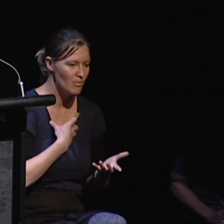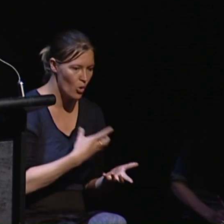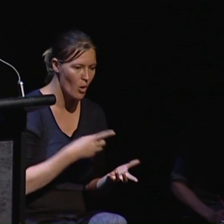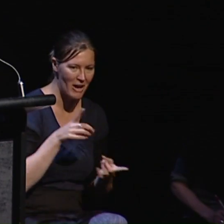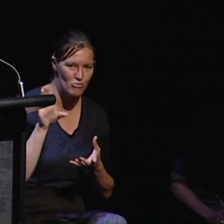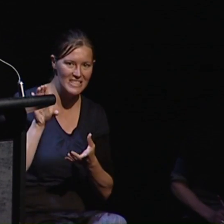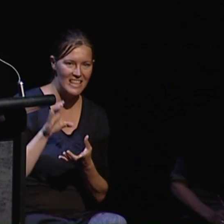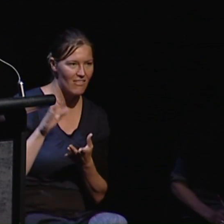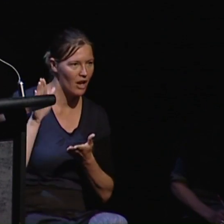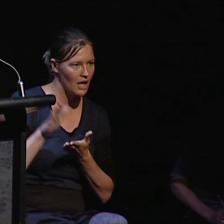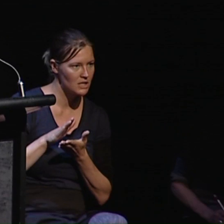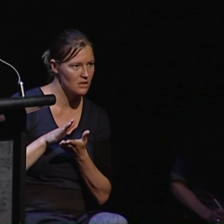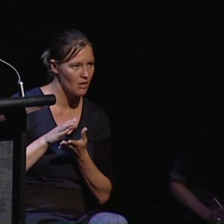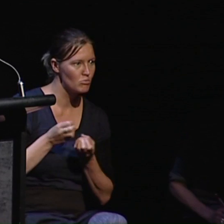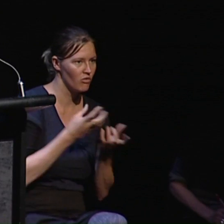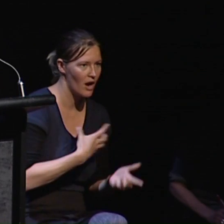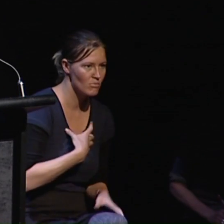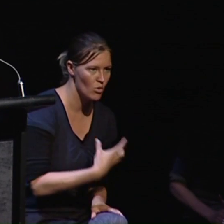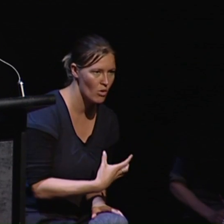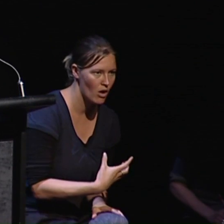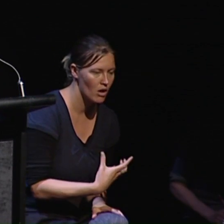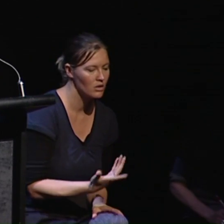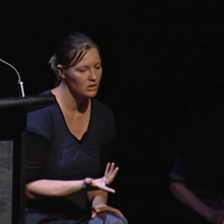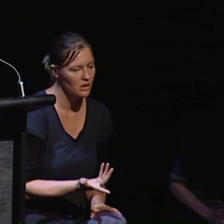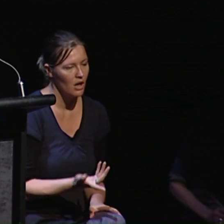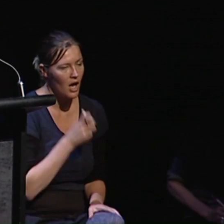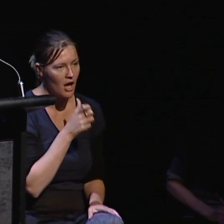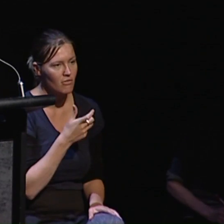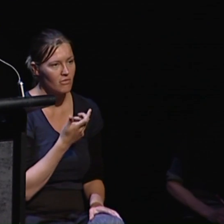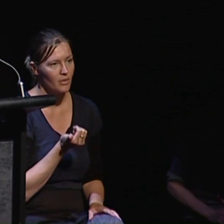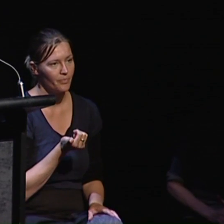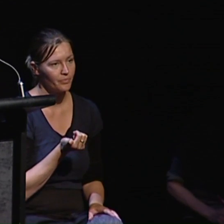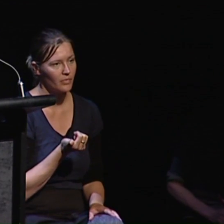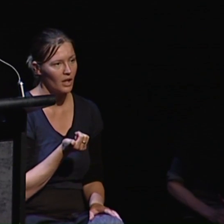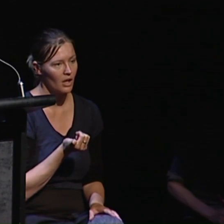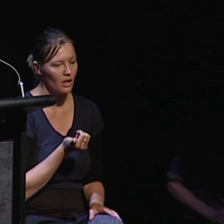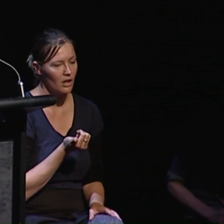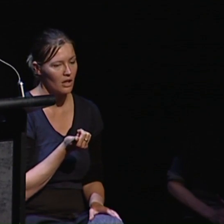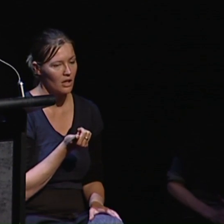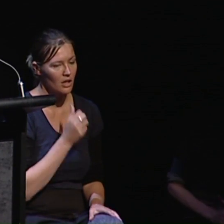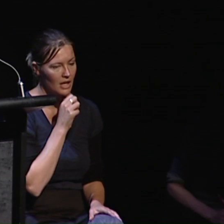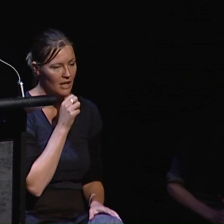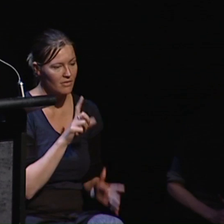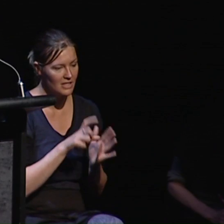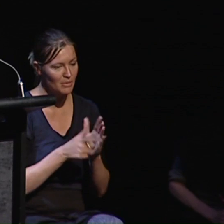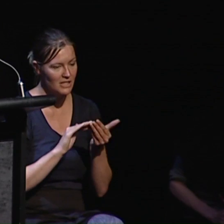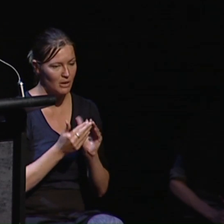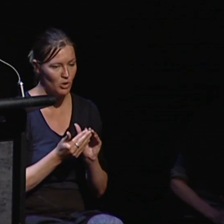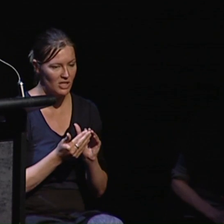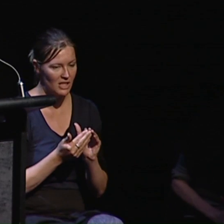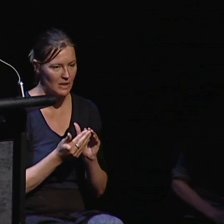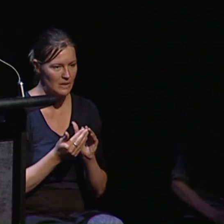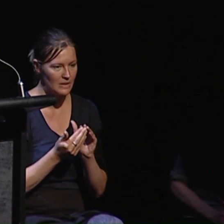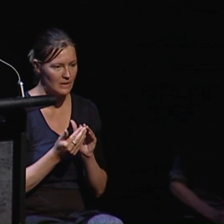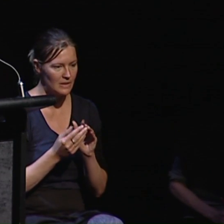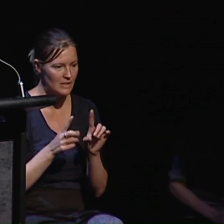less. If we allow ourselves to be pulled apart within the disability community and start to have a